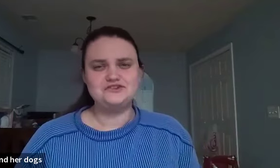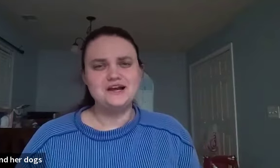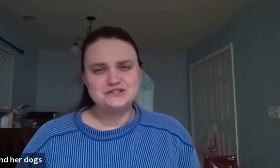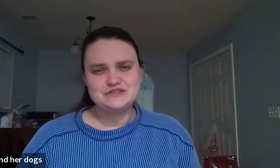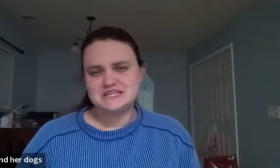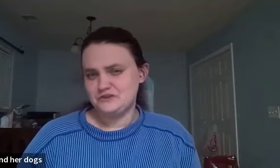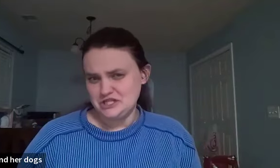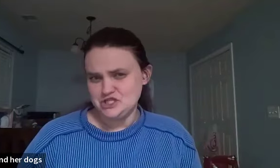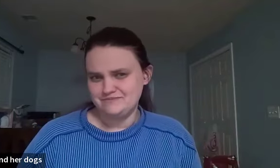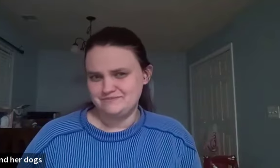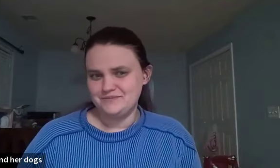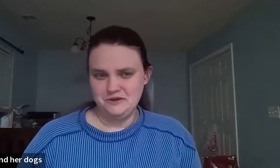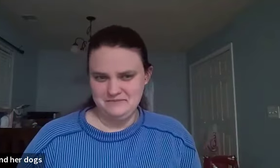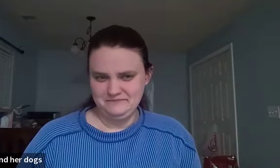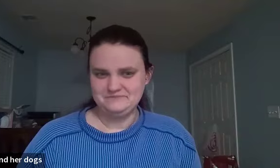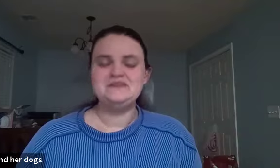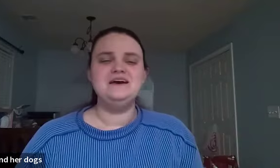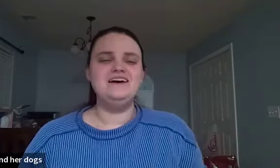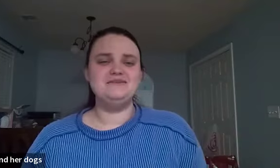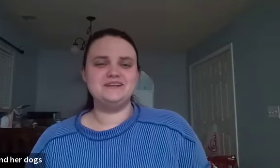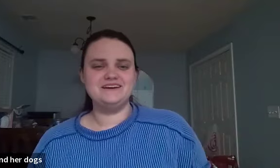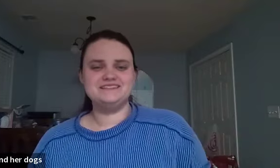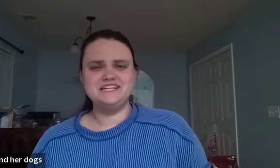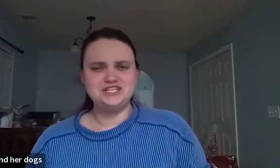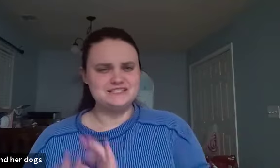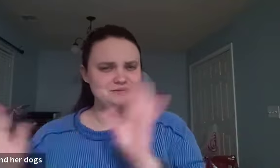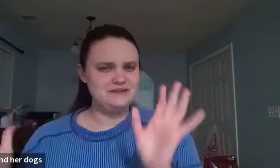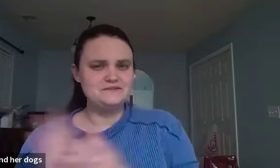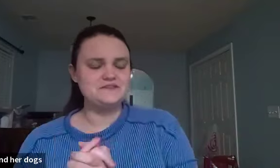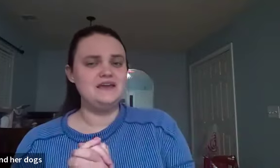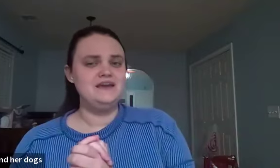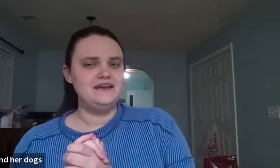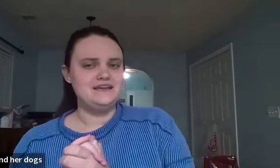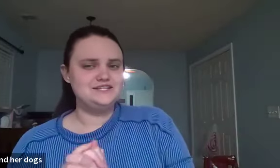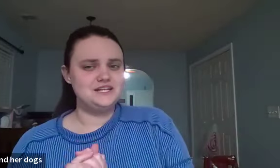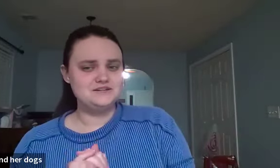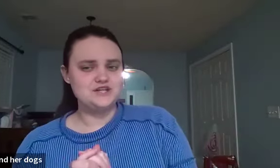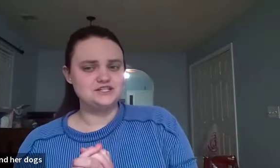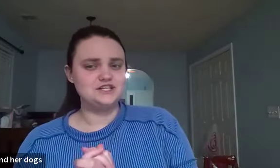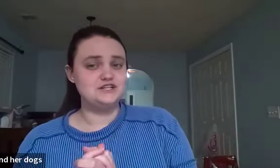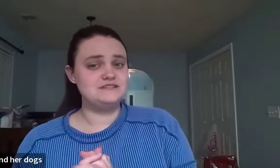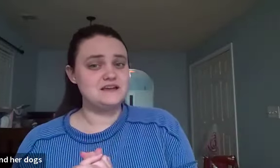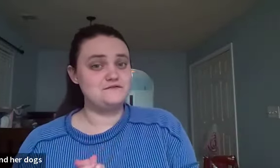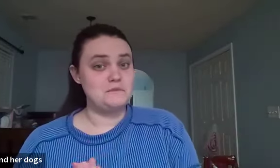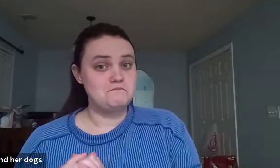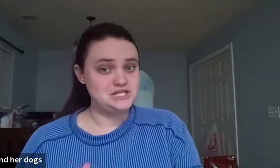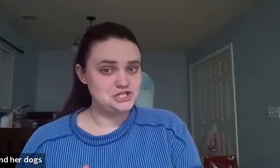you're not doing the sign for engine, okay? Because an engine is a totally different thing. Engineer is actually going to use the sign for